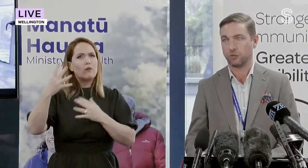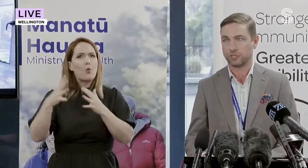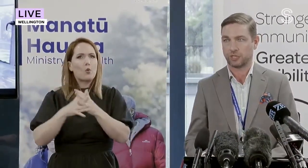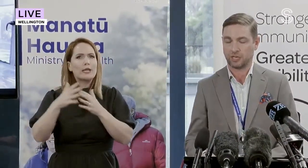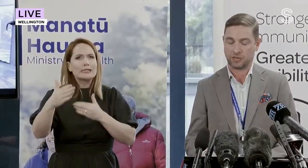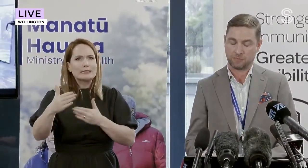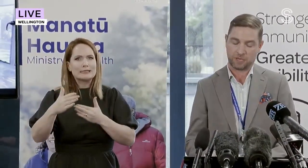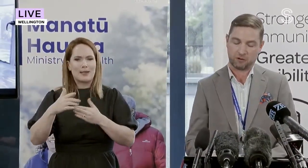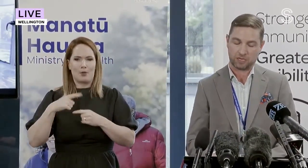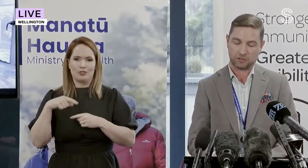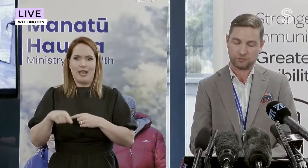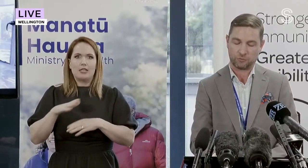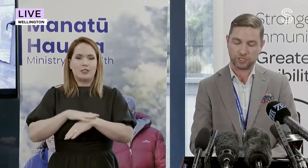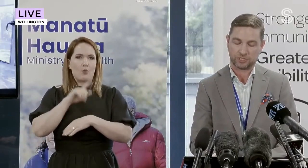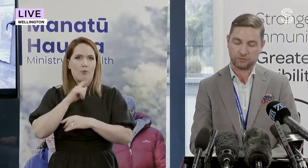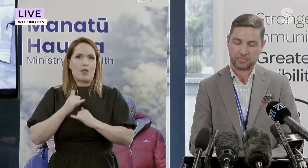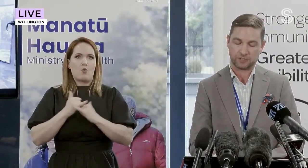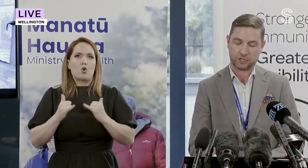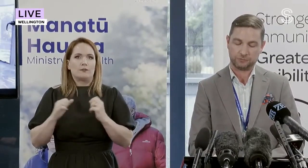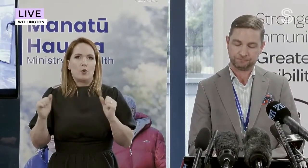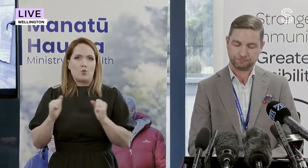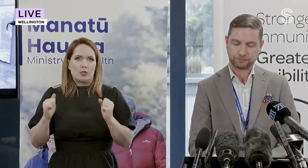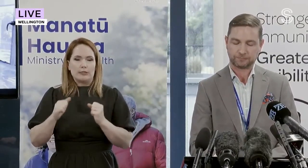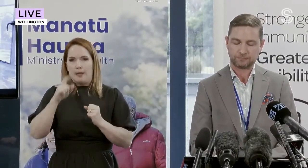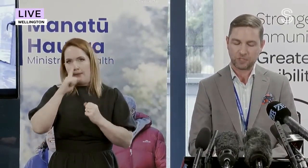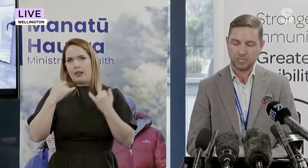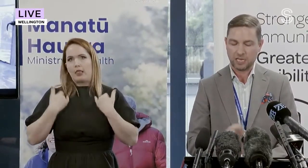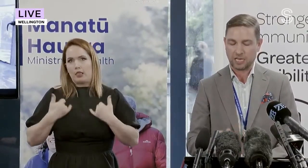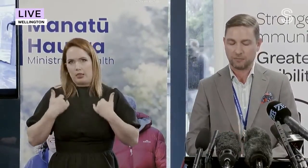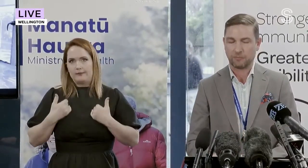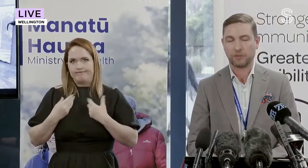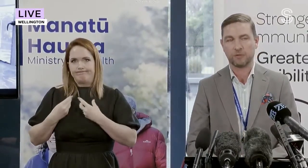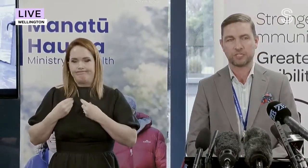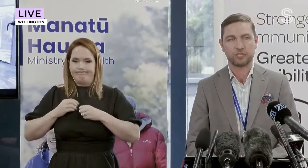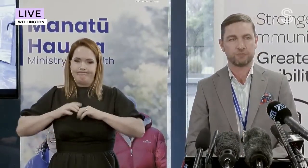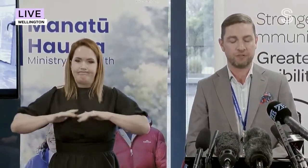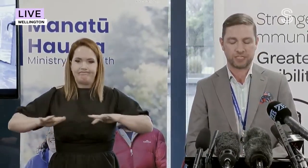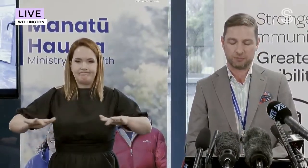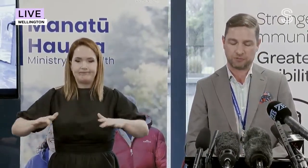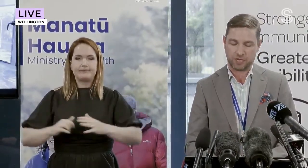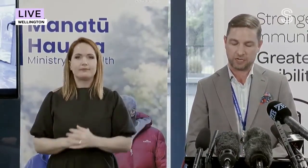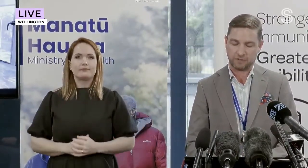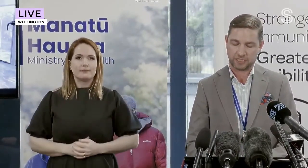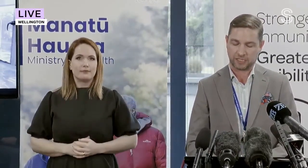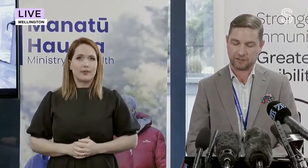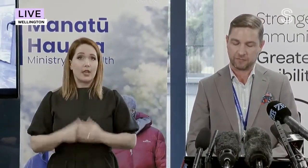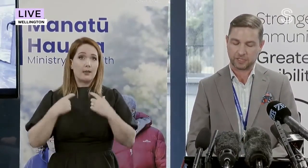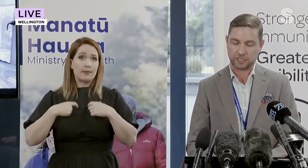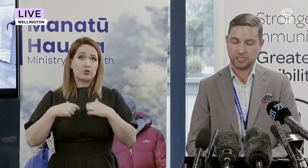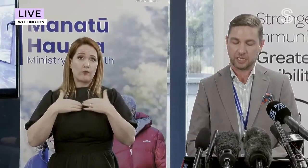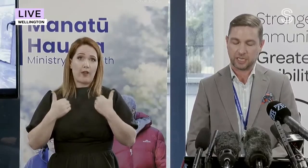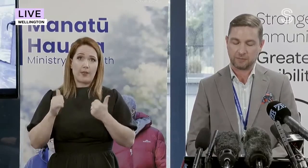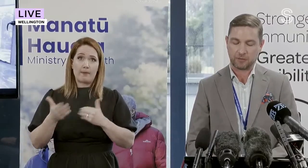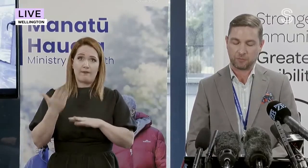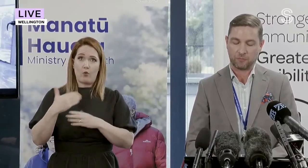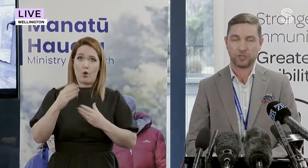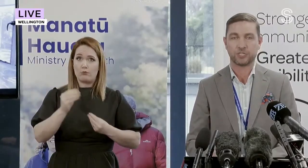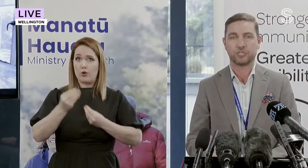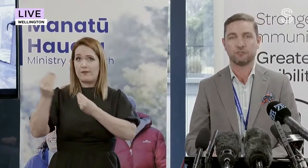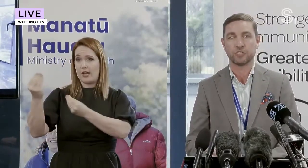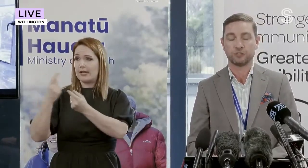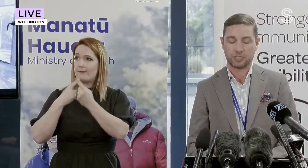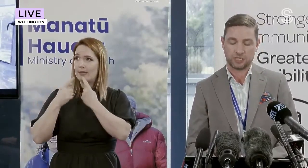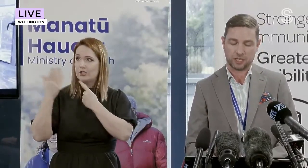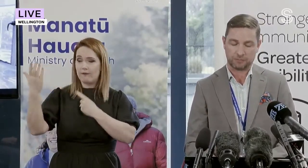the worst period of winter that we have to go. The Ministry has previously provided advice to Government